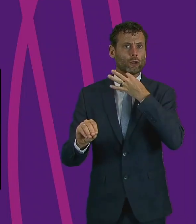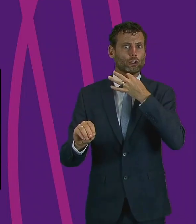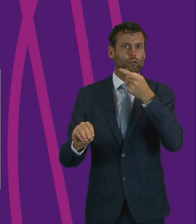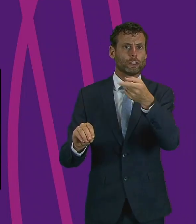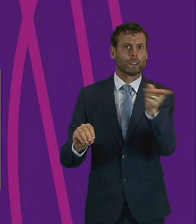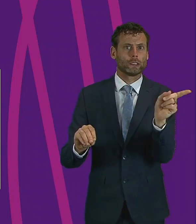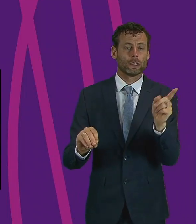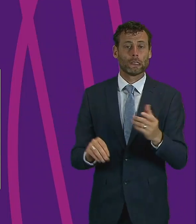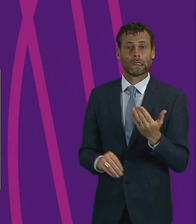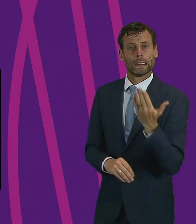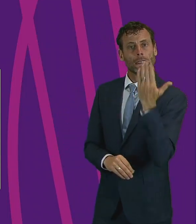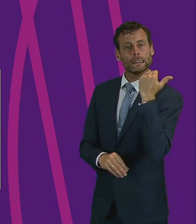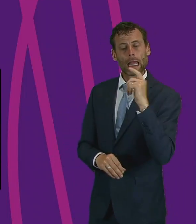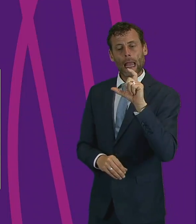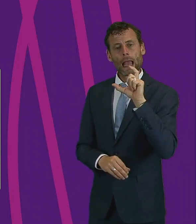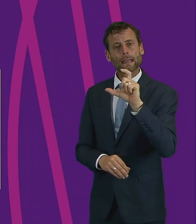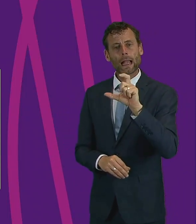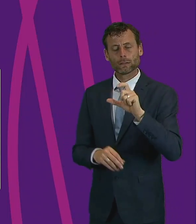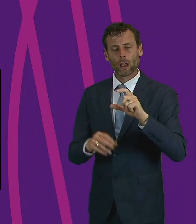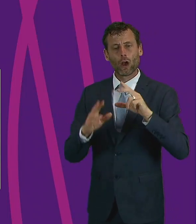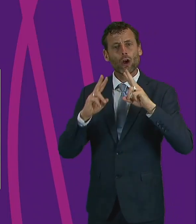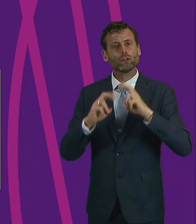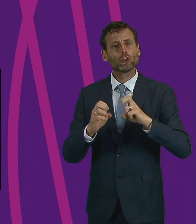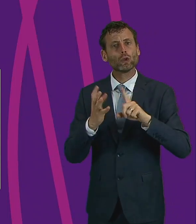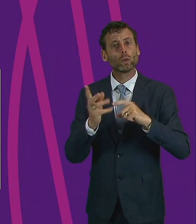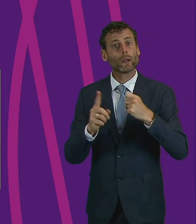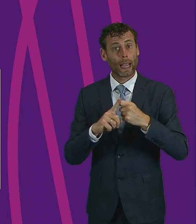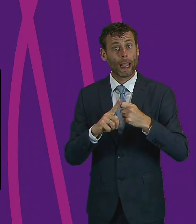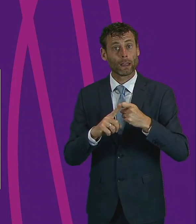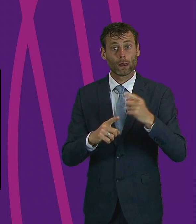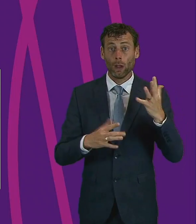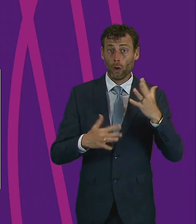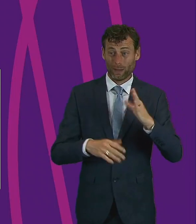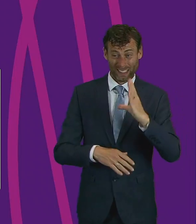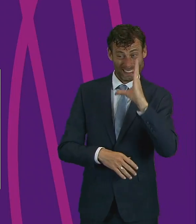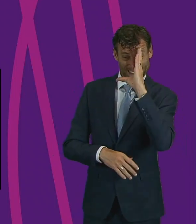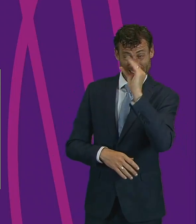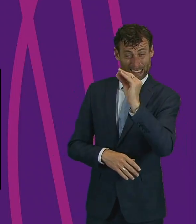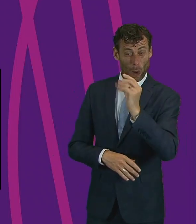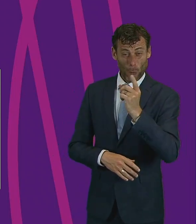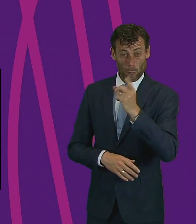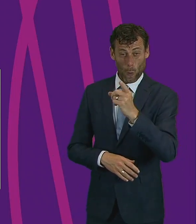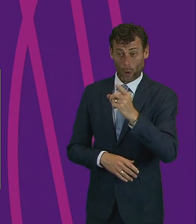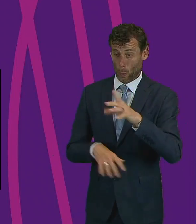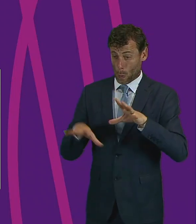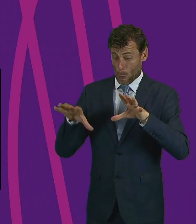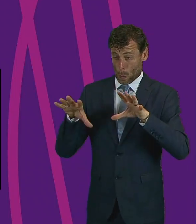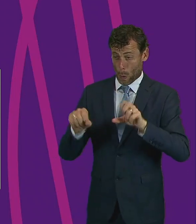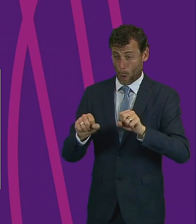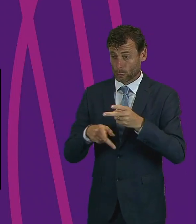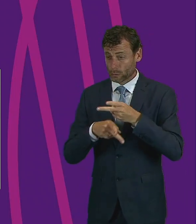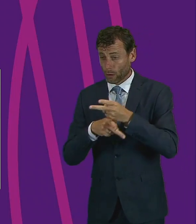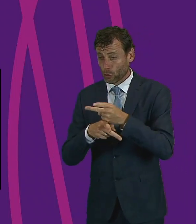UK warned that Scotland faces a significant cancer crisis due to a backlog in diagnosis and